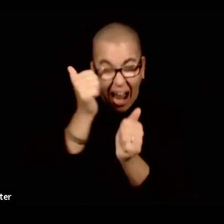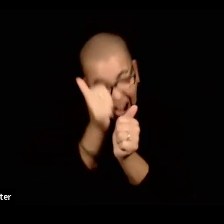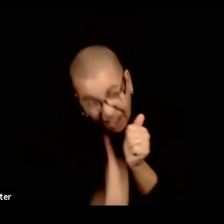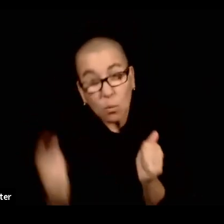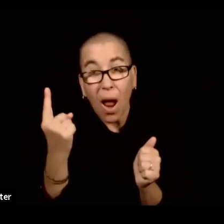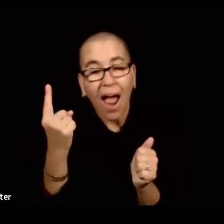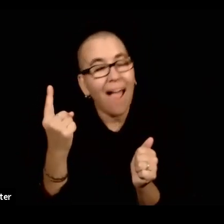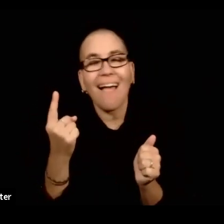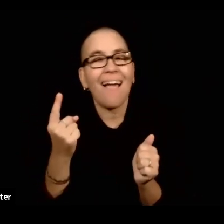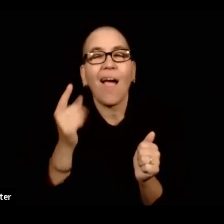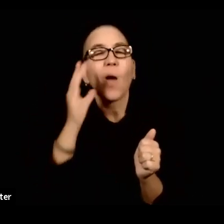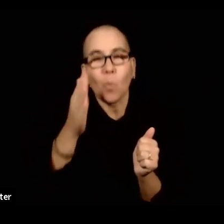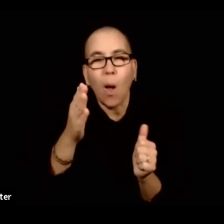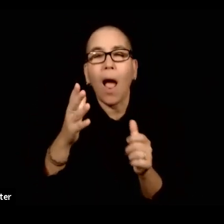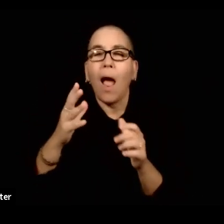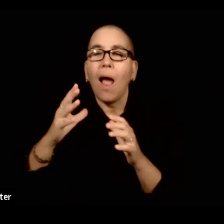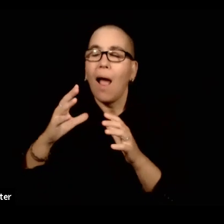aware that